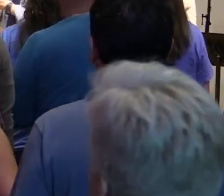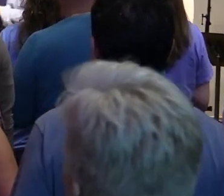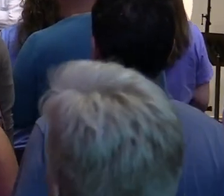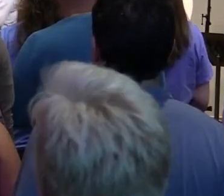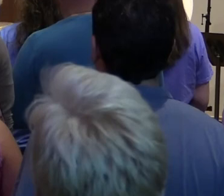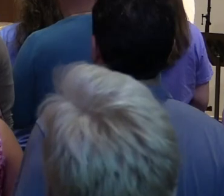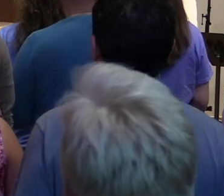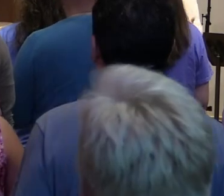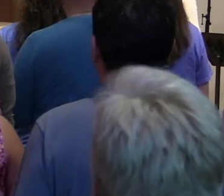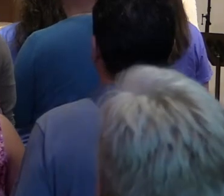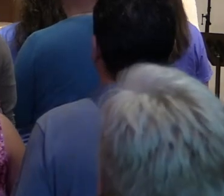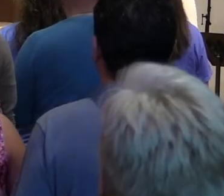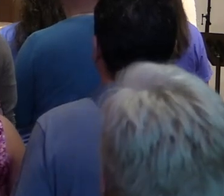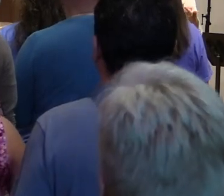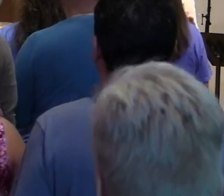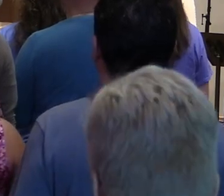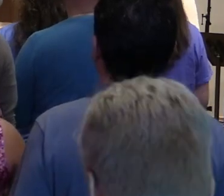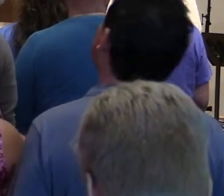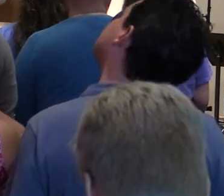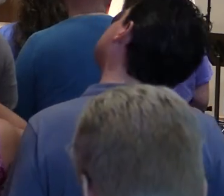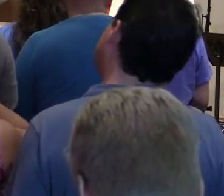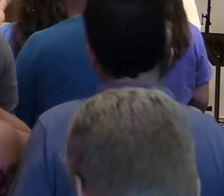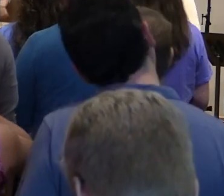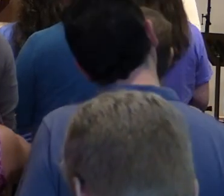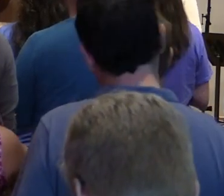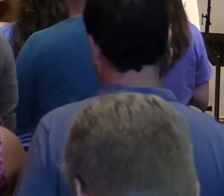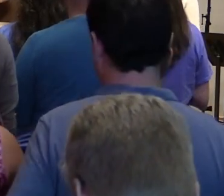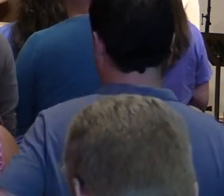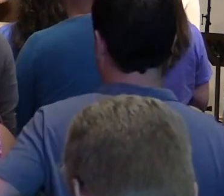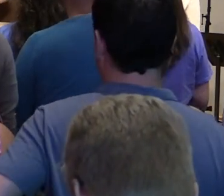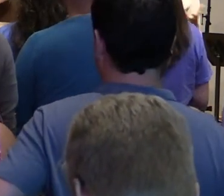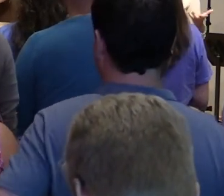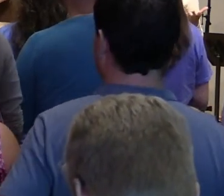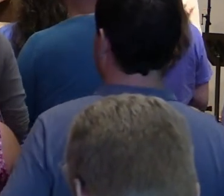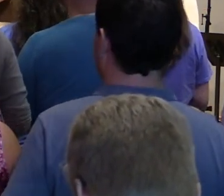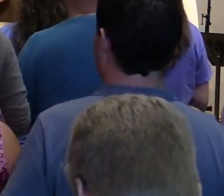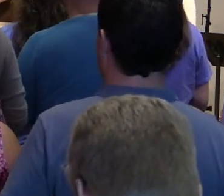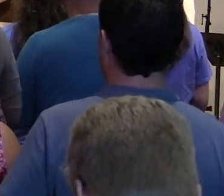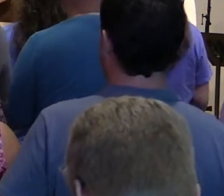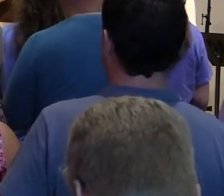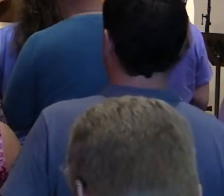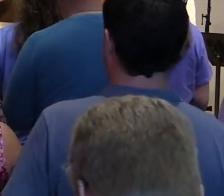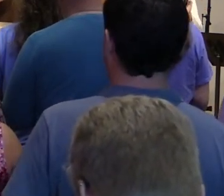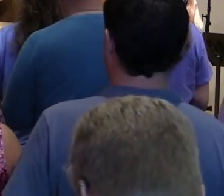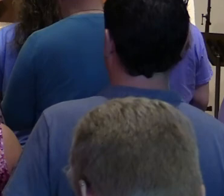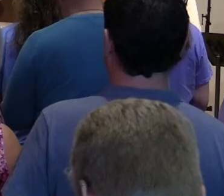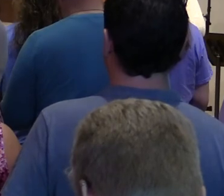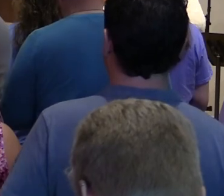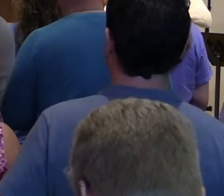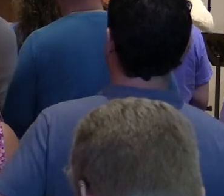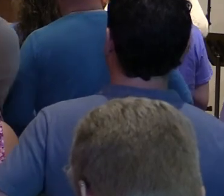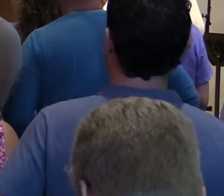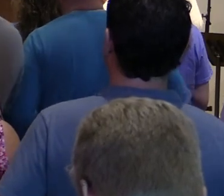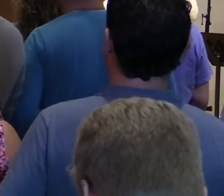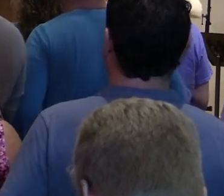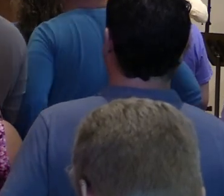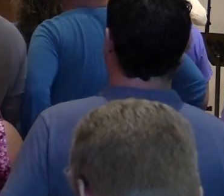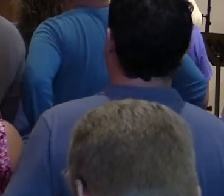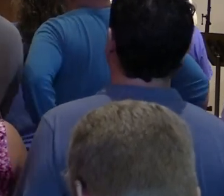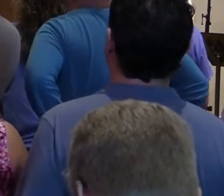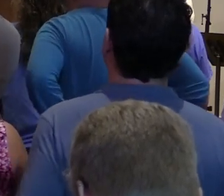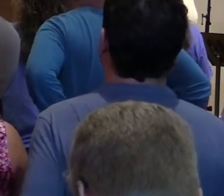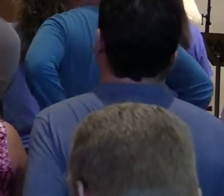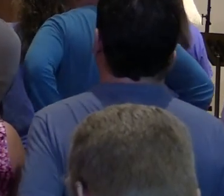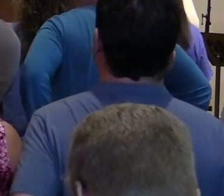As we go out of this place today, may we remember to be those shepherds who protect those who are marginalized and